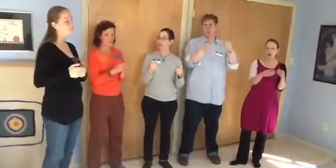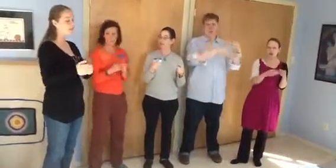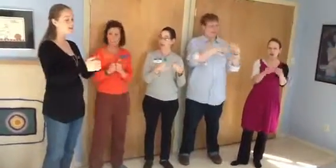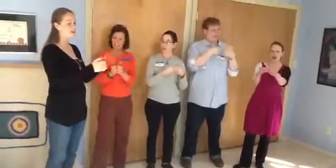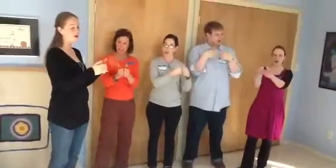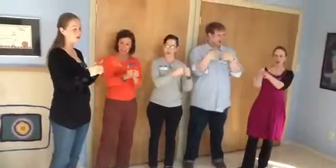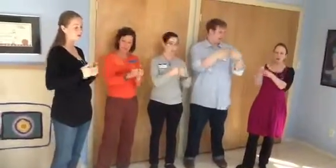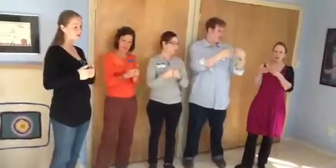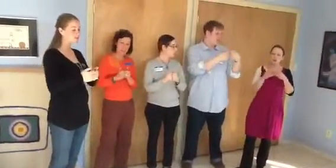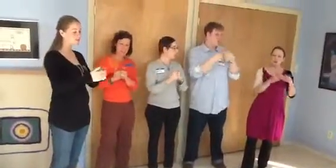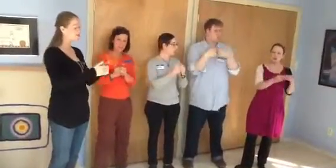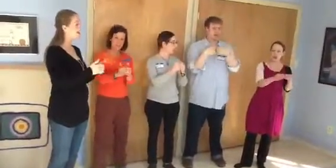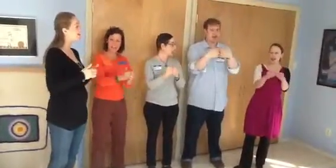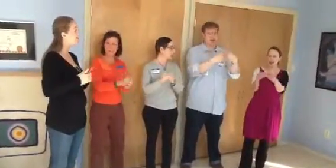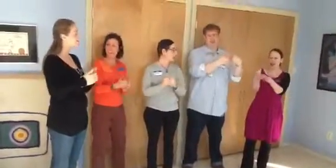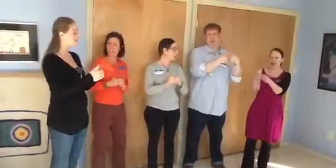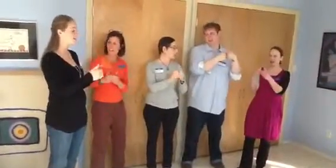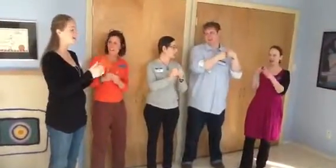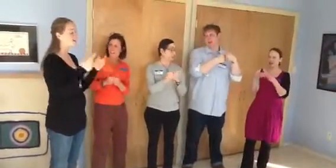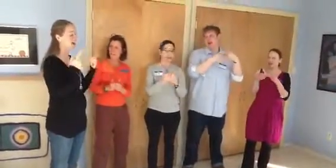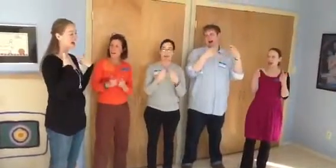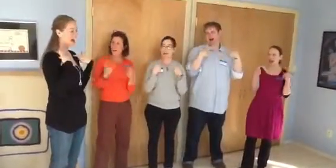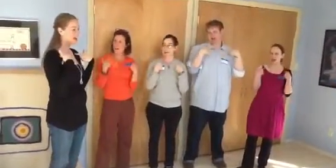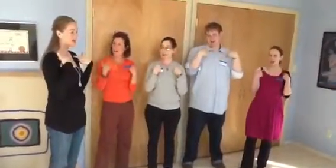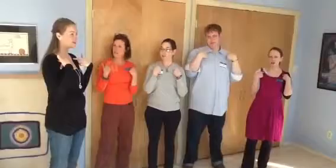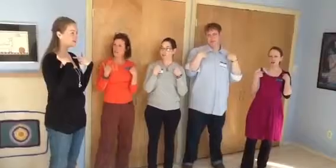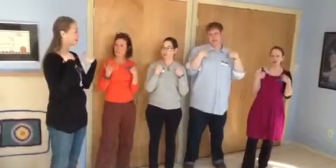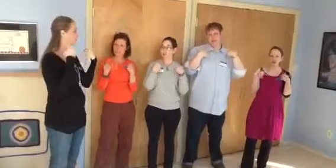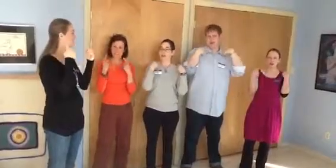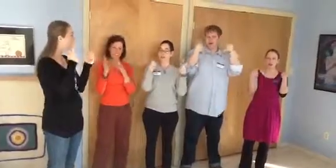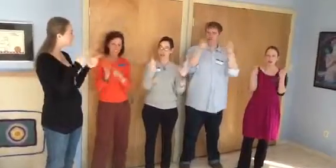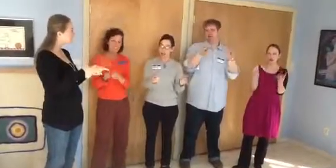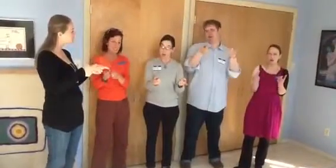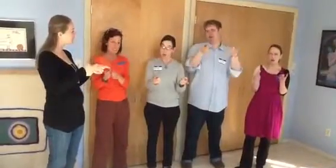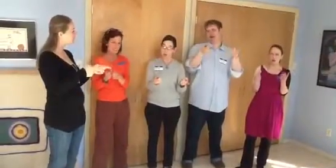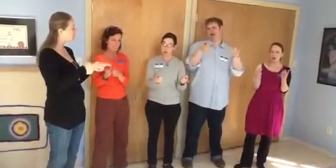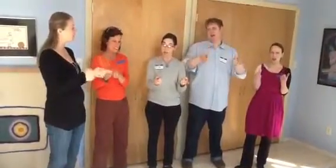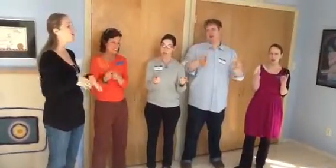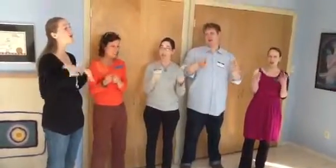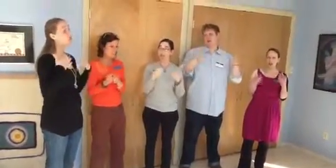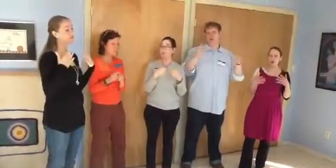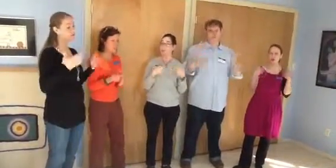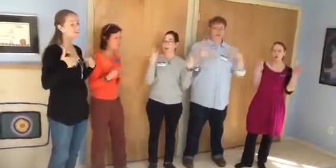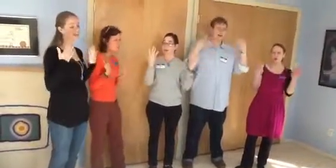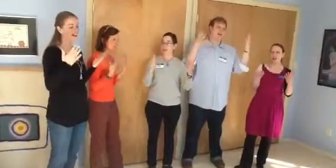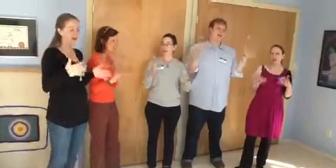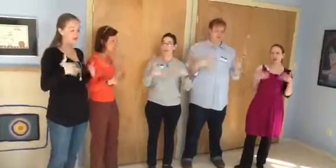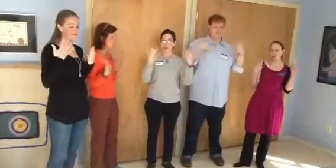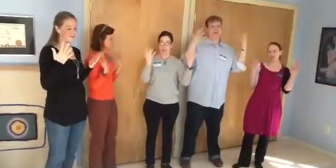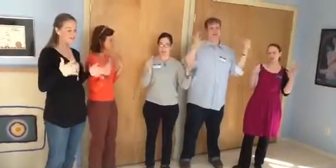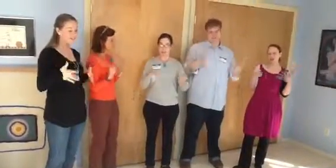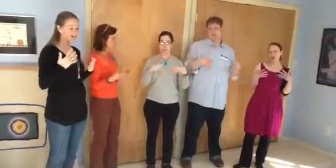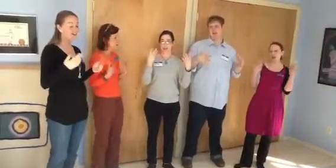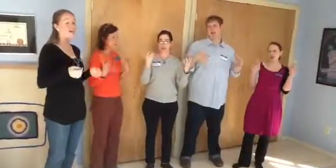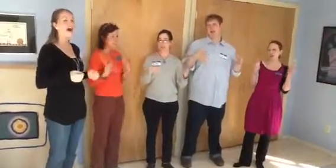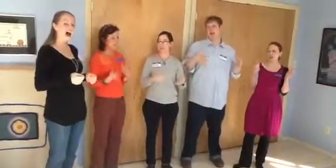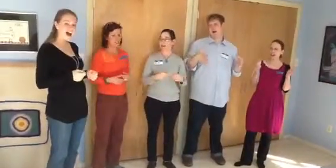we are all together. I am here and you are here, we're gonna have some fun.